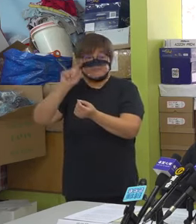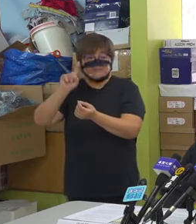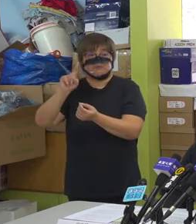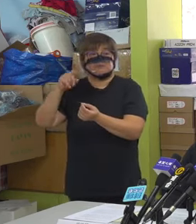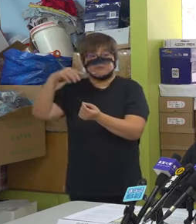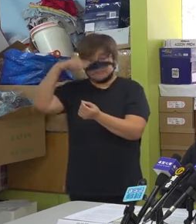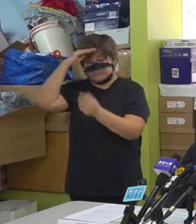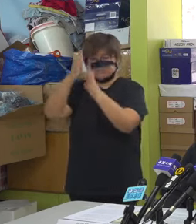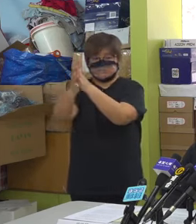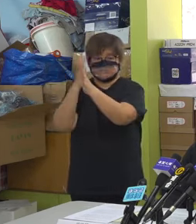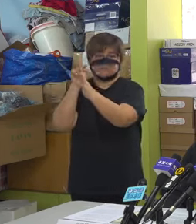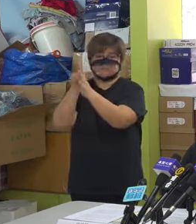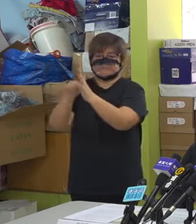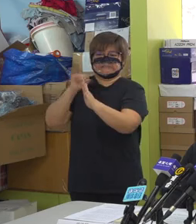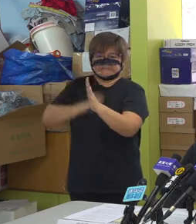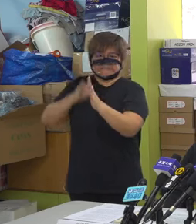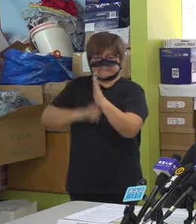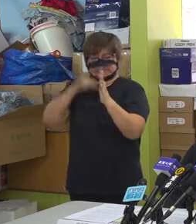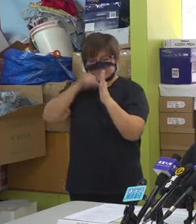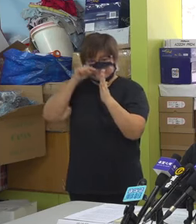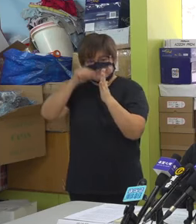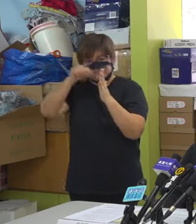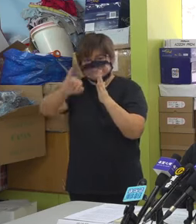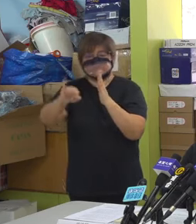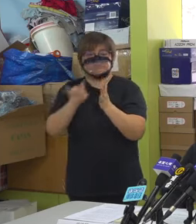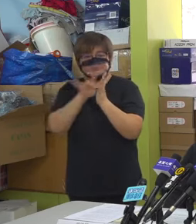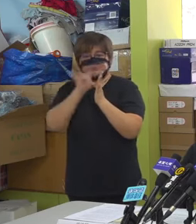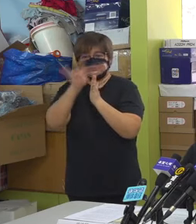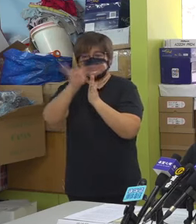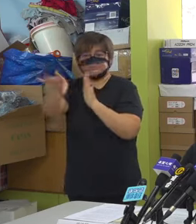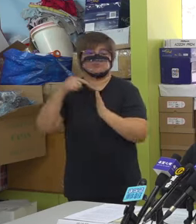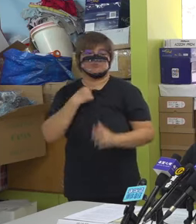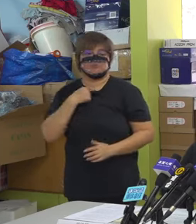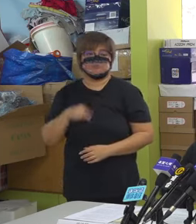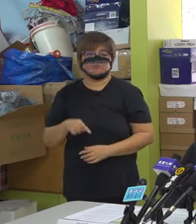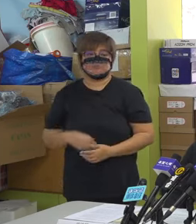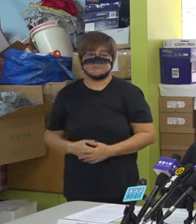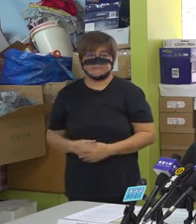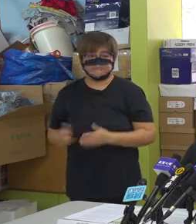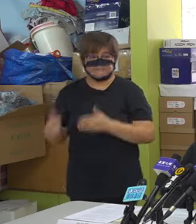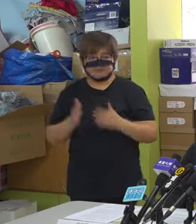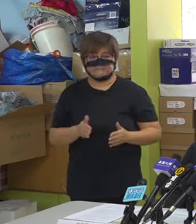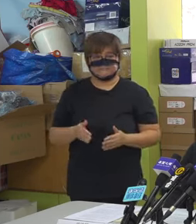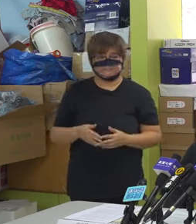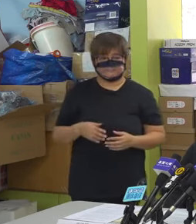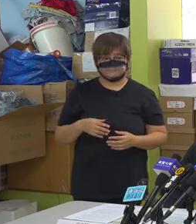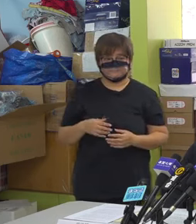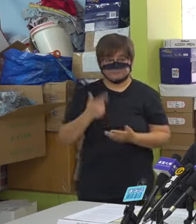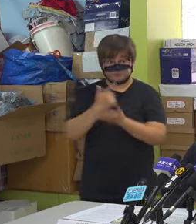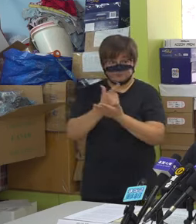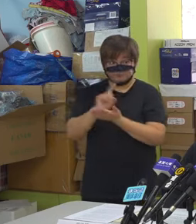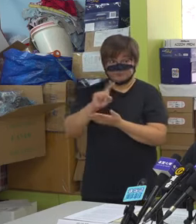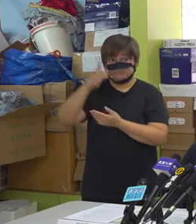which cares of its people to look into and to carry out as the first step to